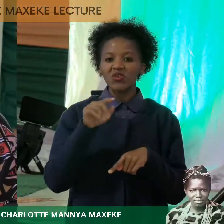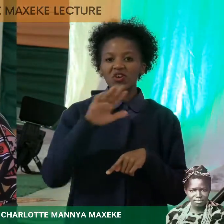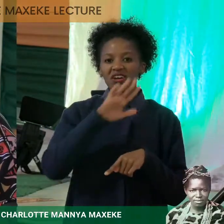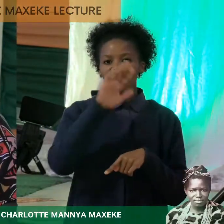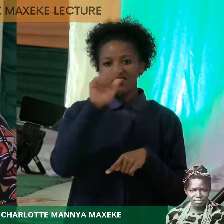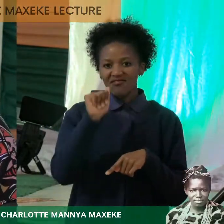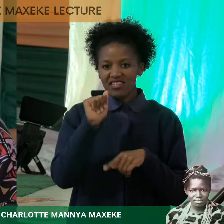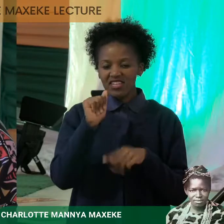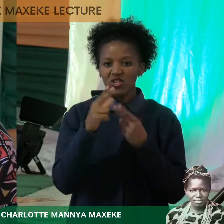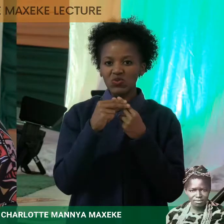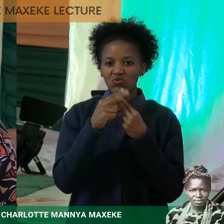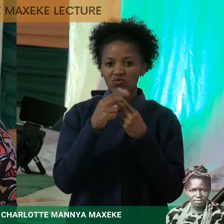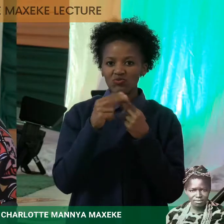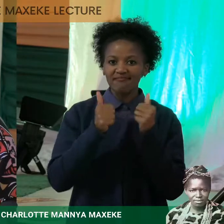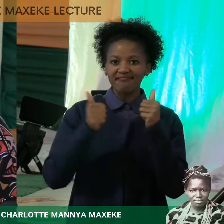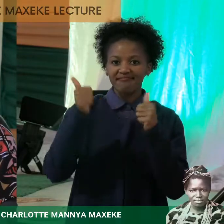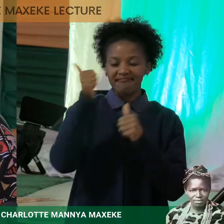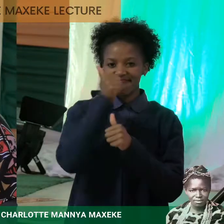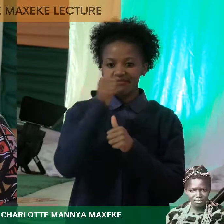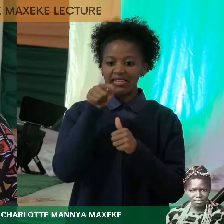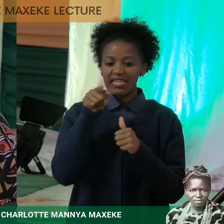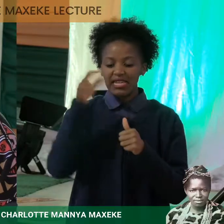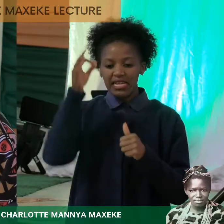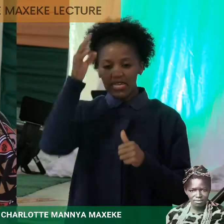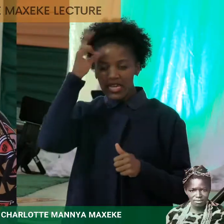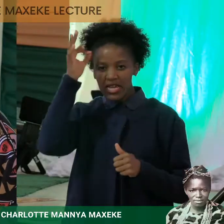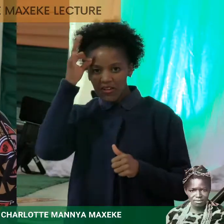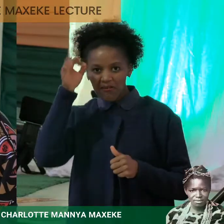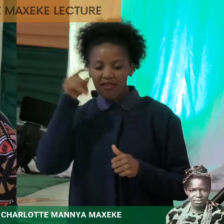and governments have declared